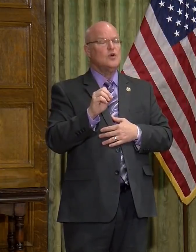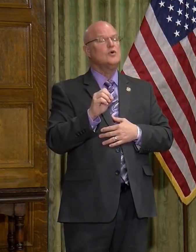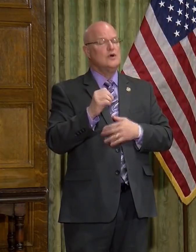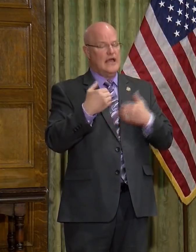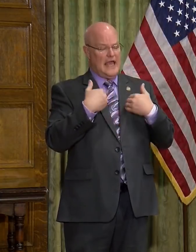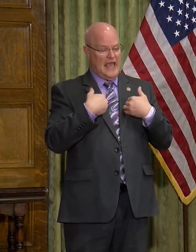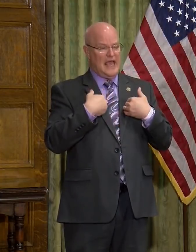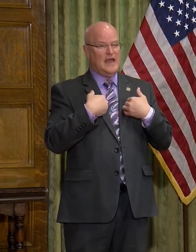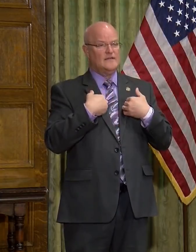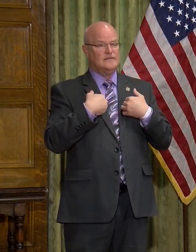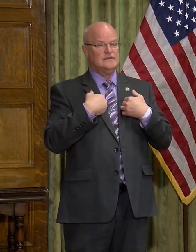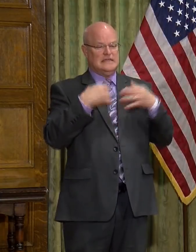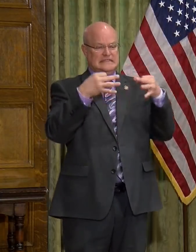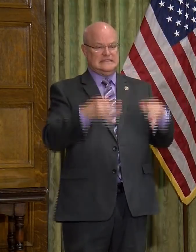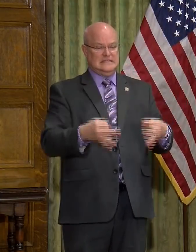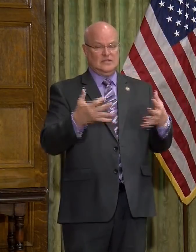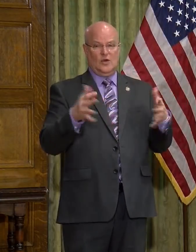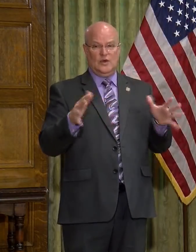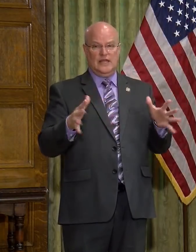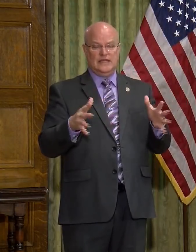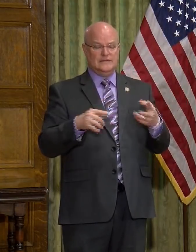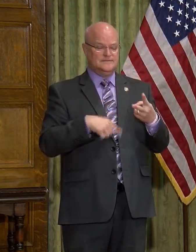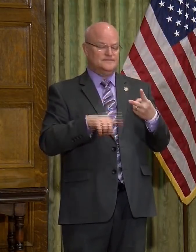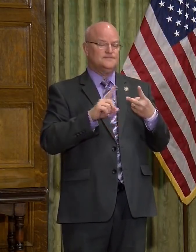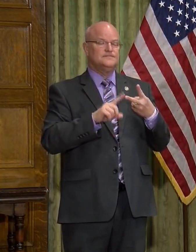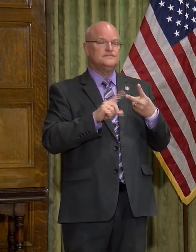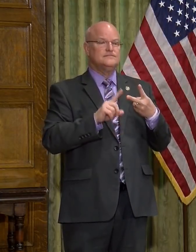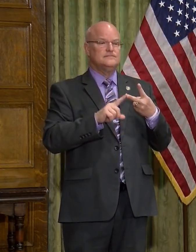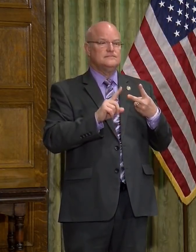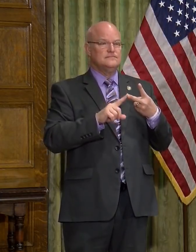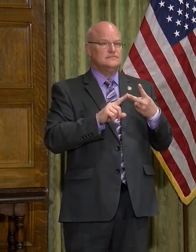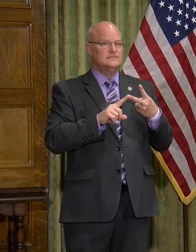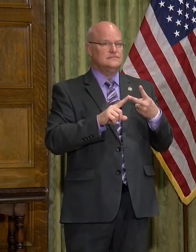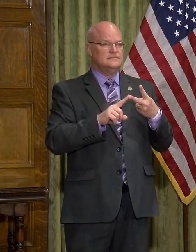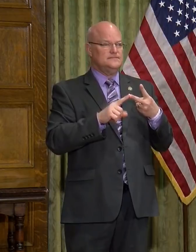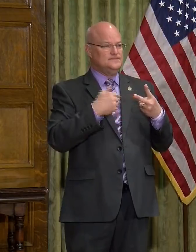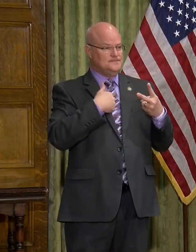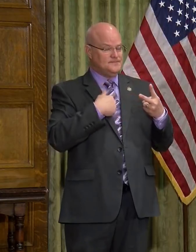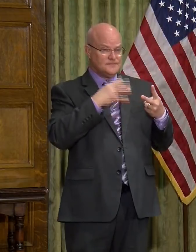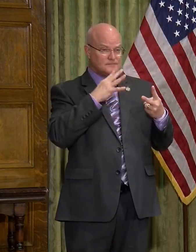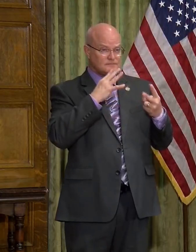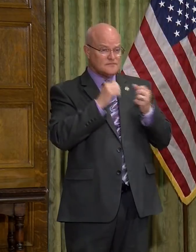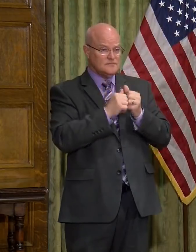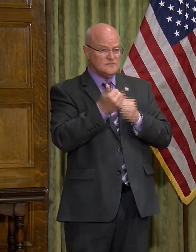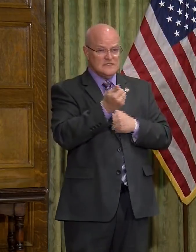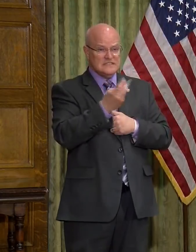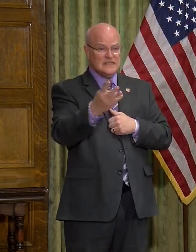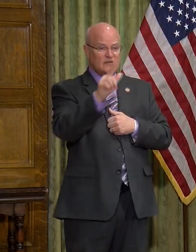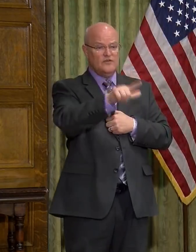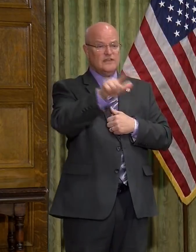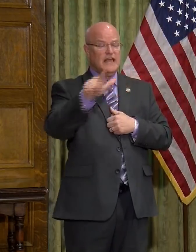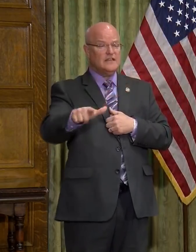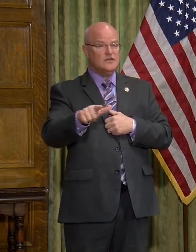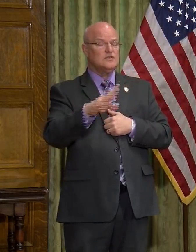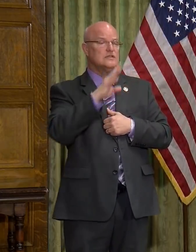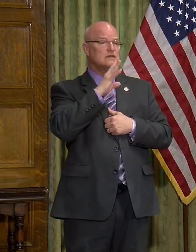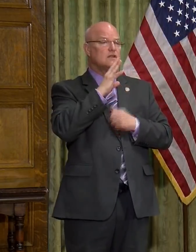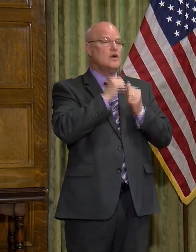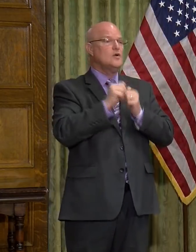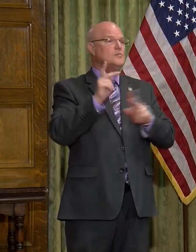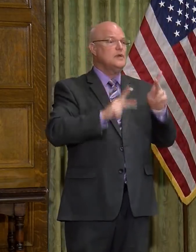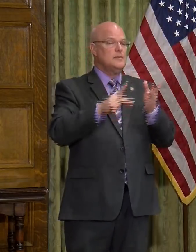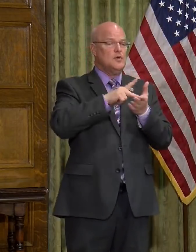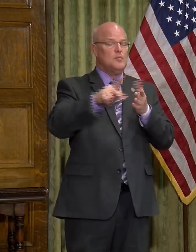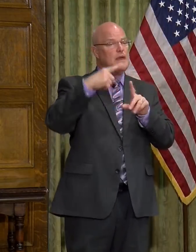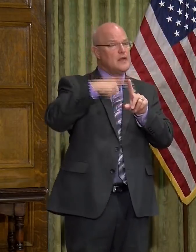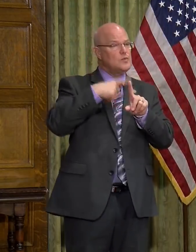practical moratorium now. Secondly, I've talked to a number of landlords, I've talked to people who